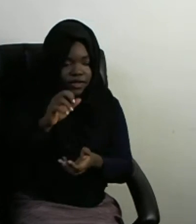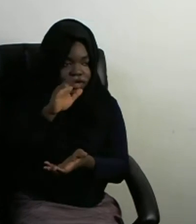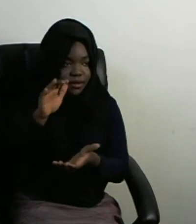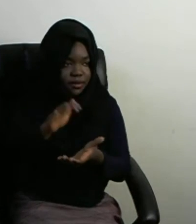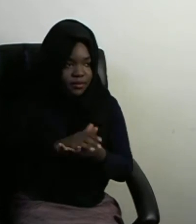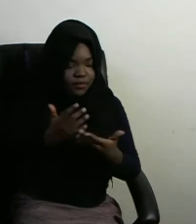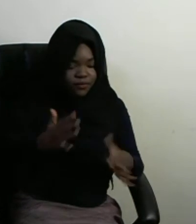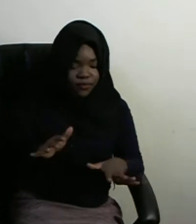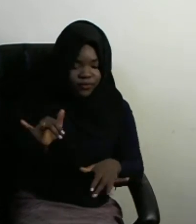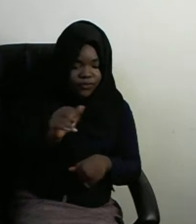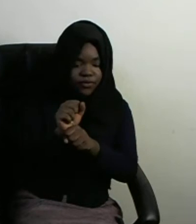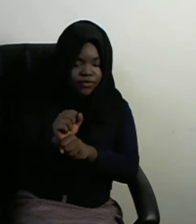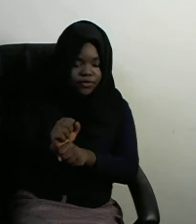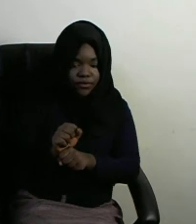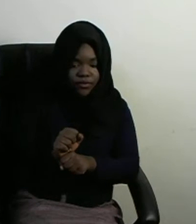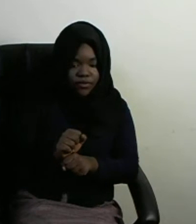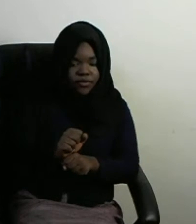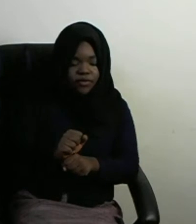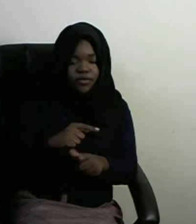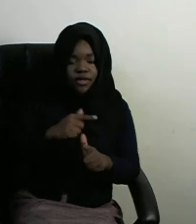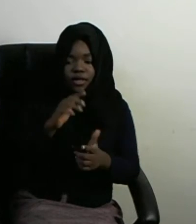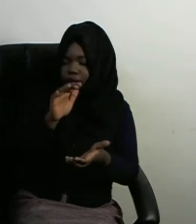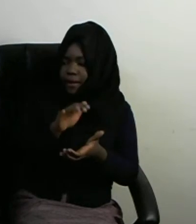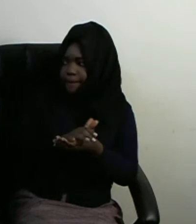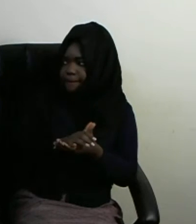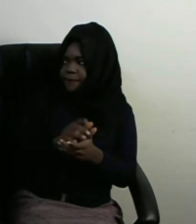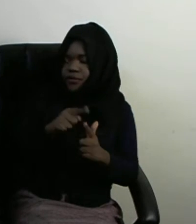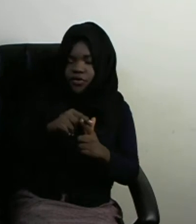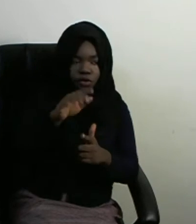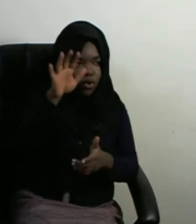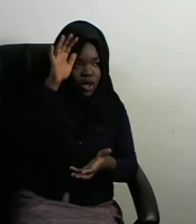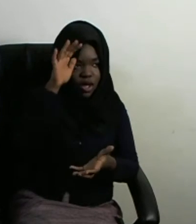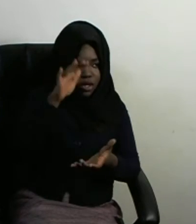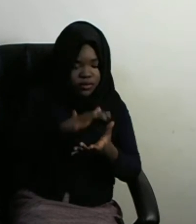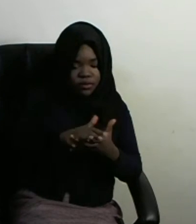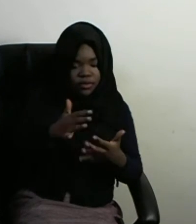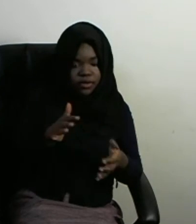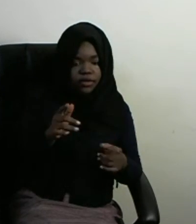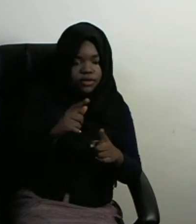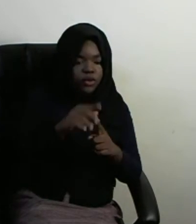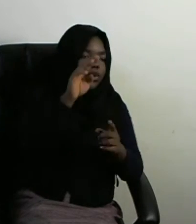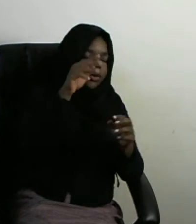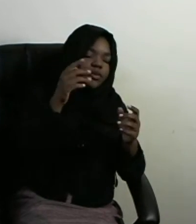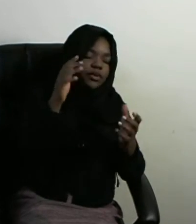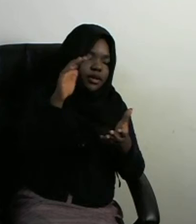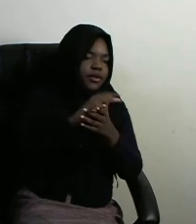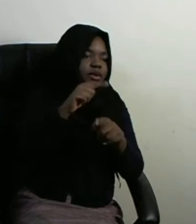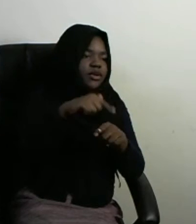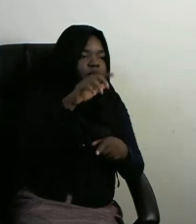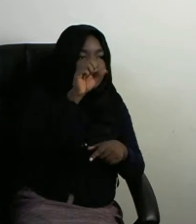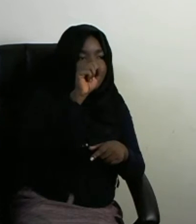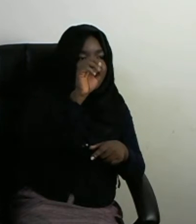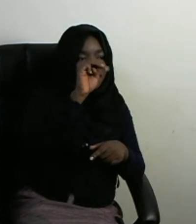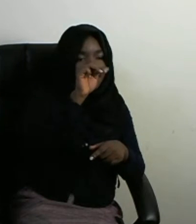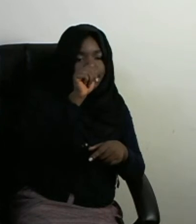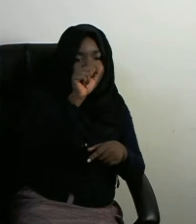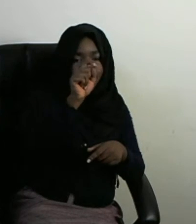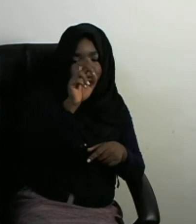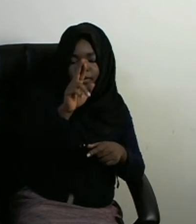married, and she gets married to her husband, to her master, I'm sorry, who becomes her